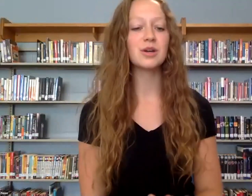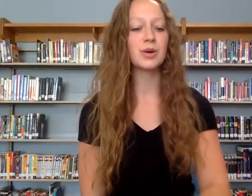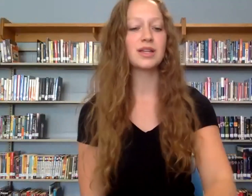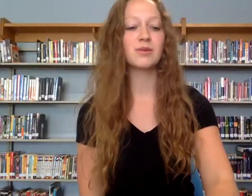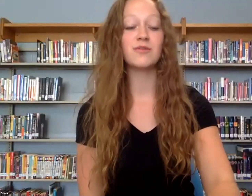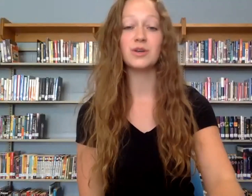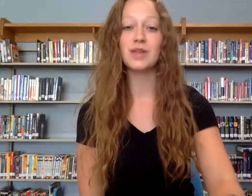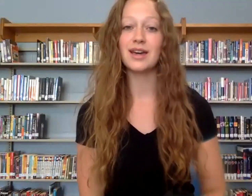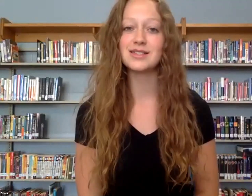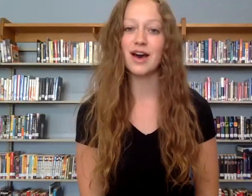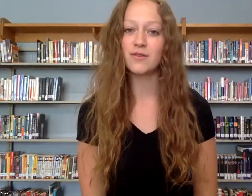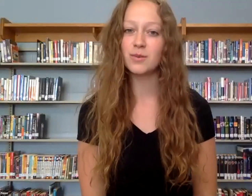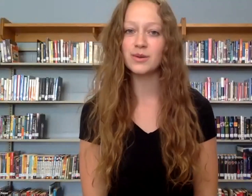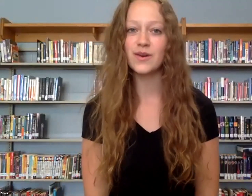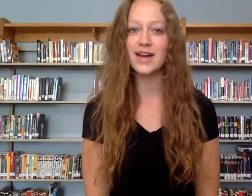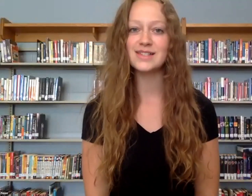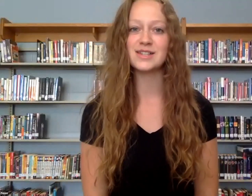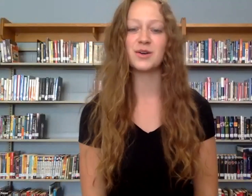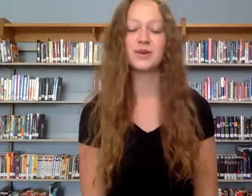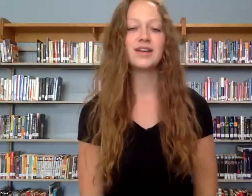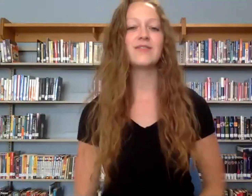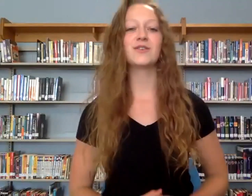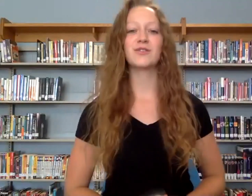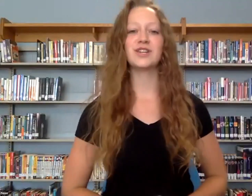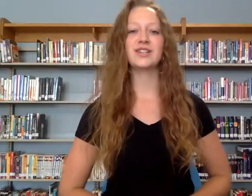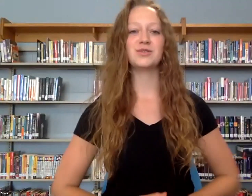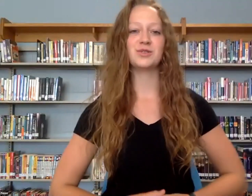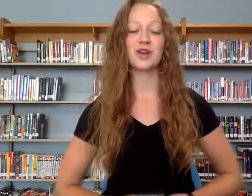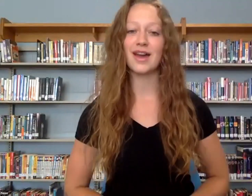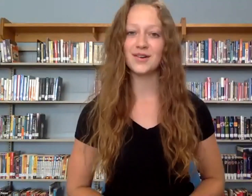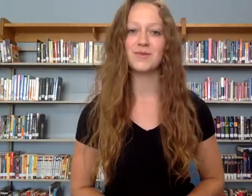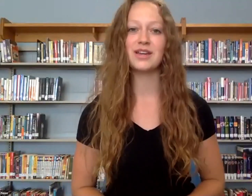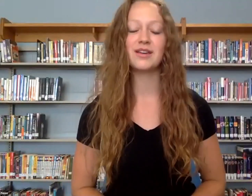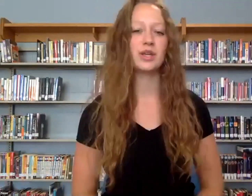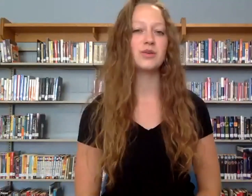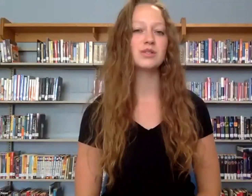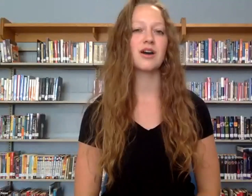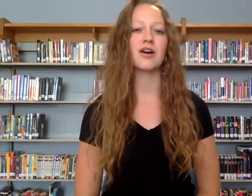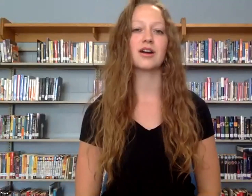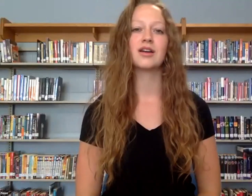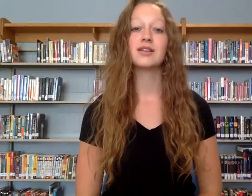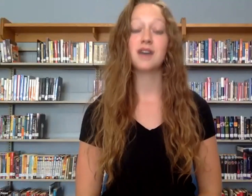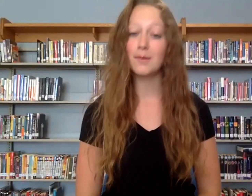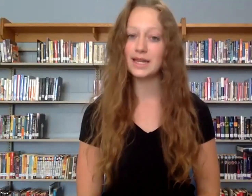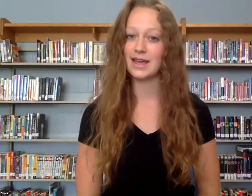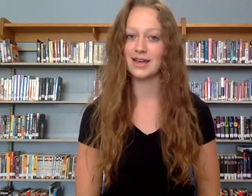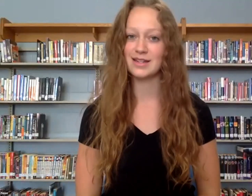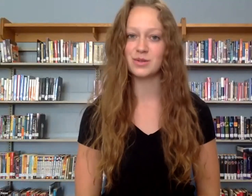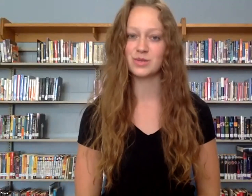quickly review the ASL alphabet with you guys. So feel free to try it with me. We use our dominant hand when we're